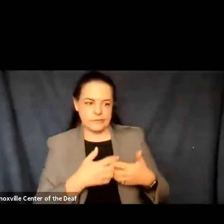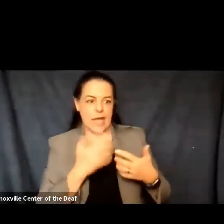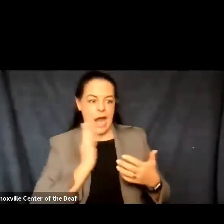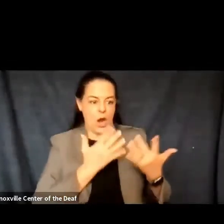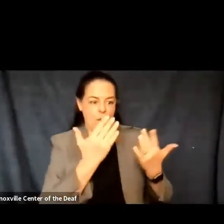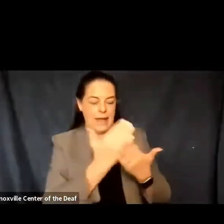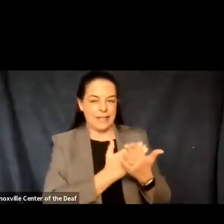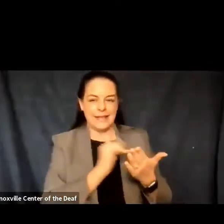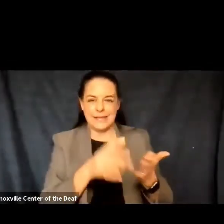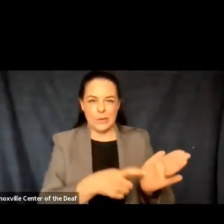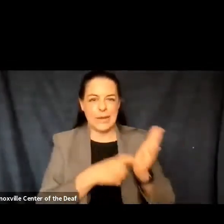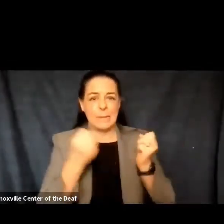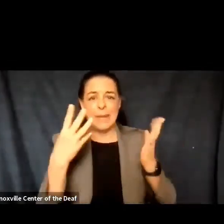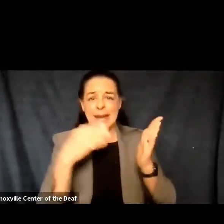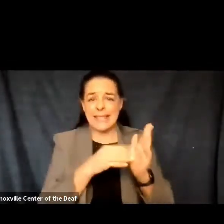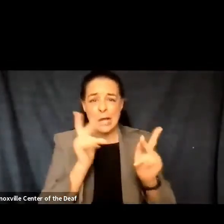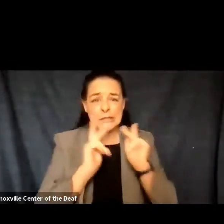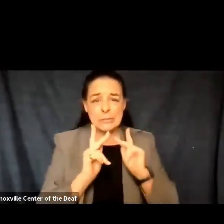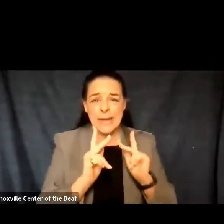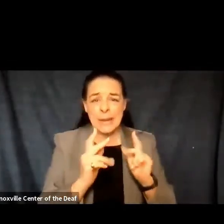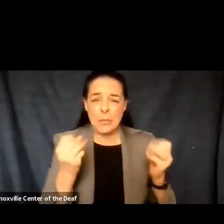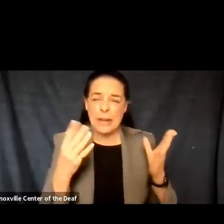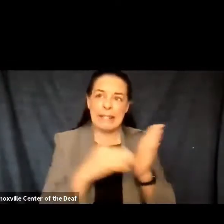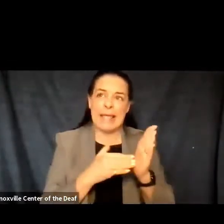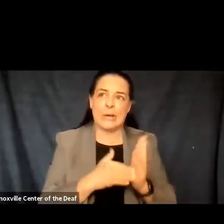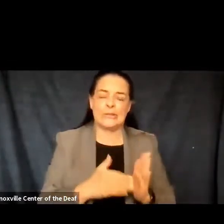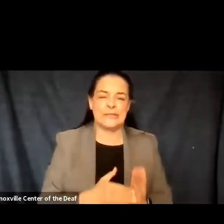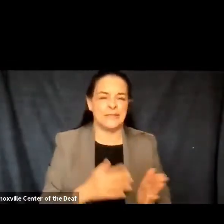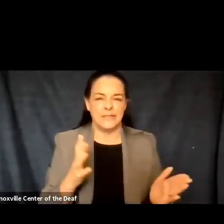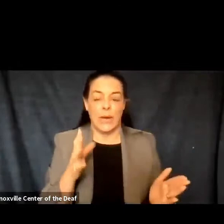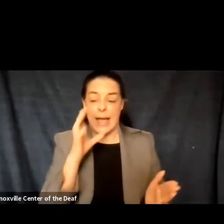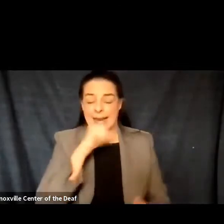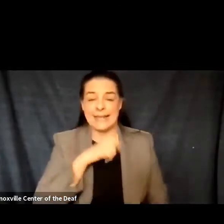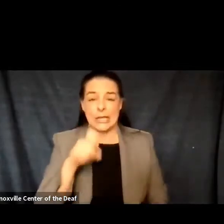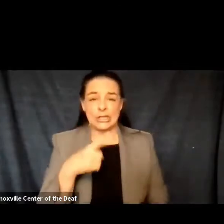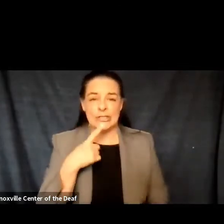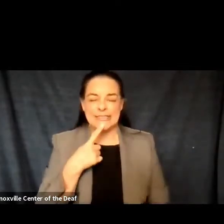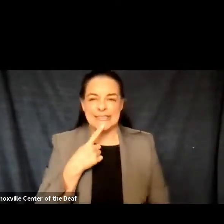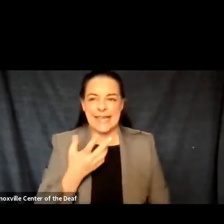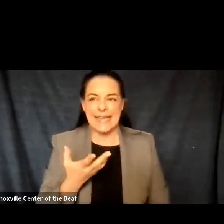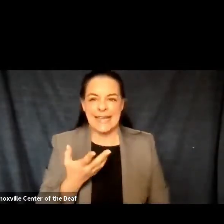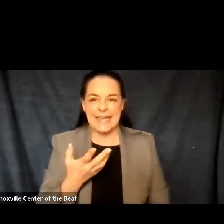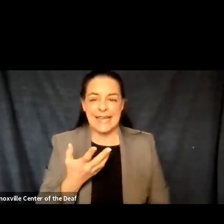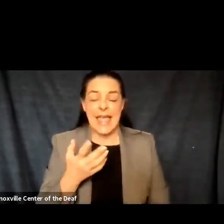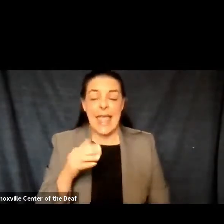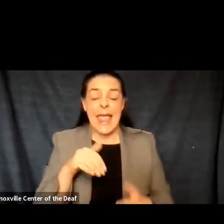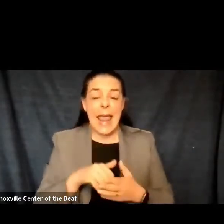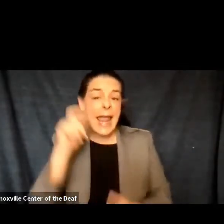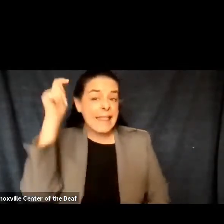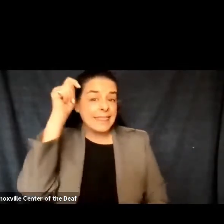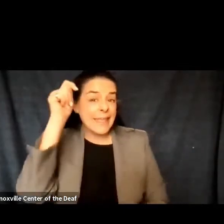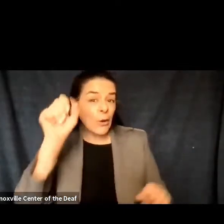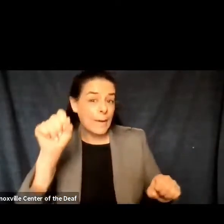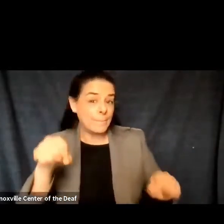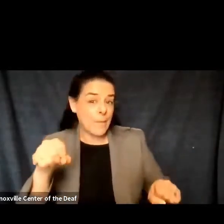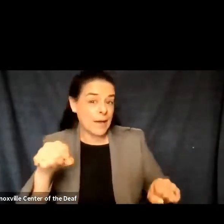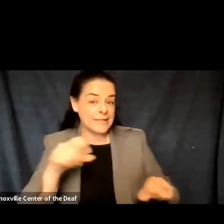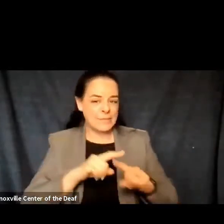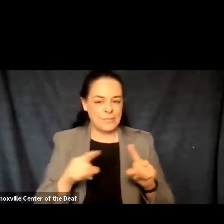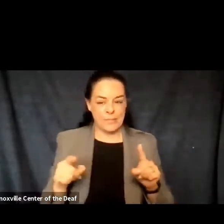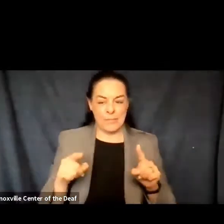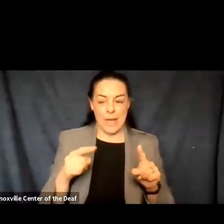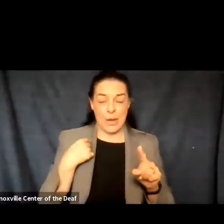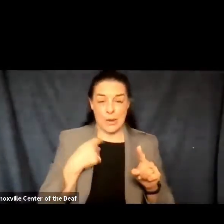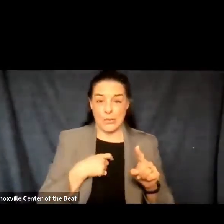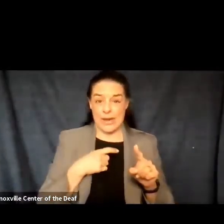thousands of people. So you think about the thousands and thousands. So yeah, I guess I should say it's probably theoretically possible, but not something that we can